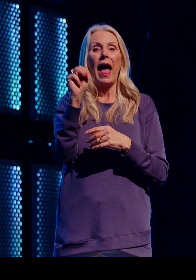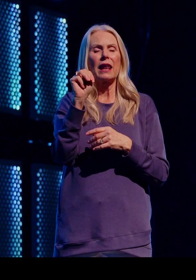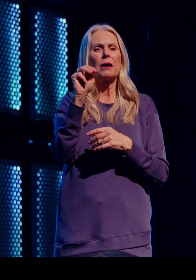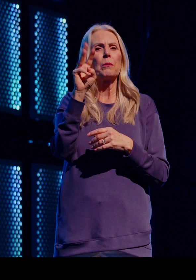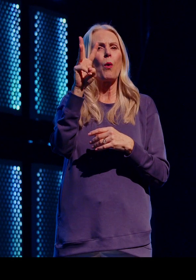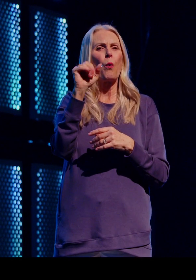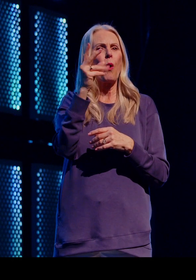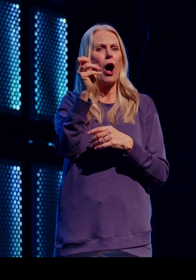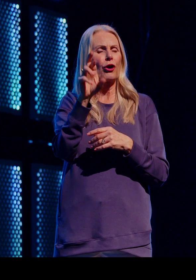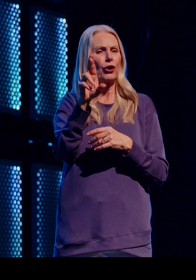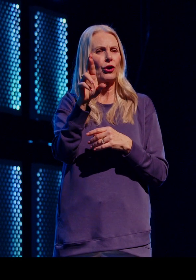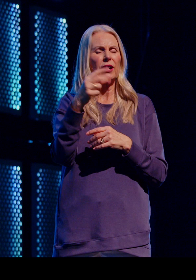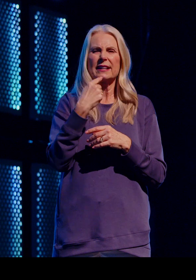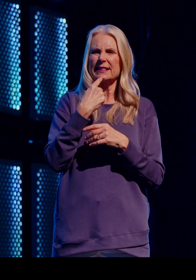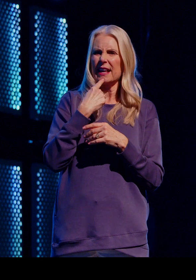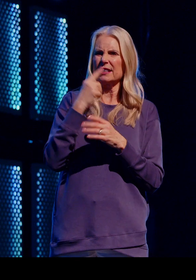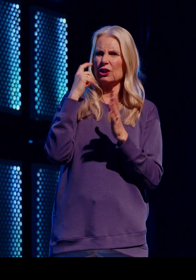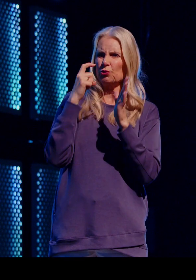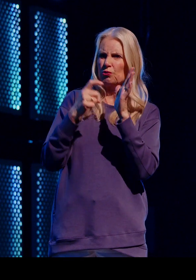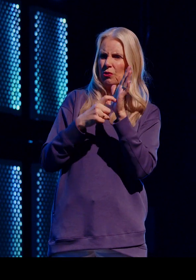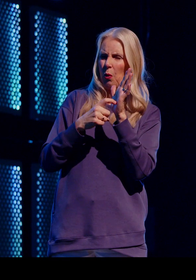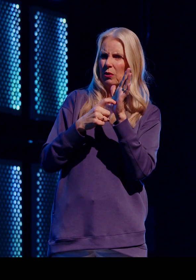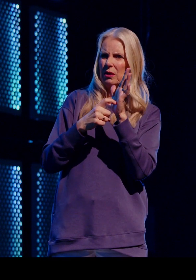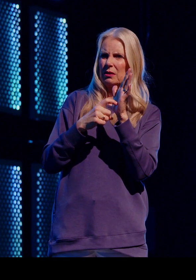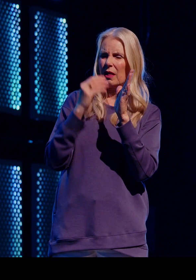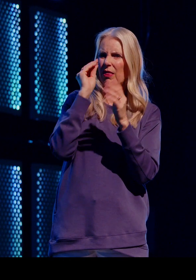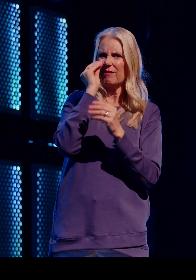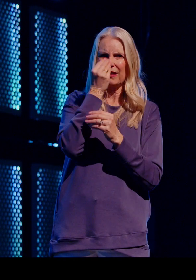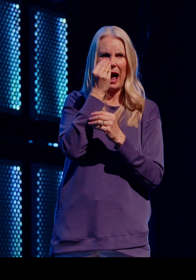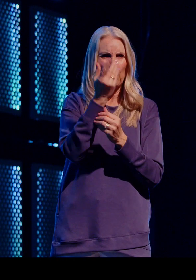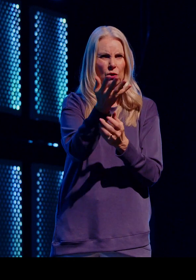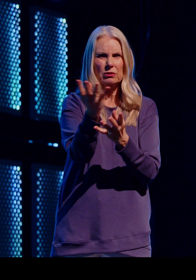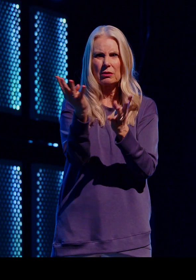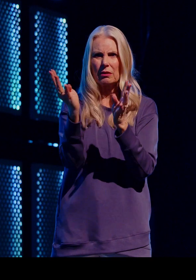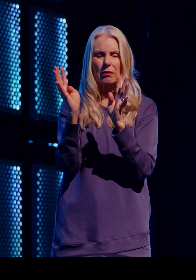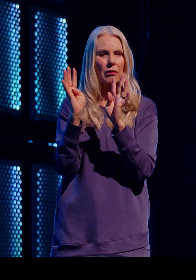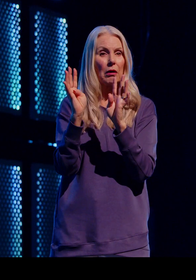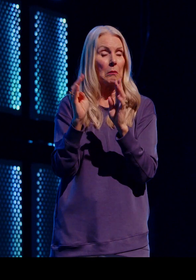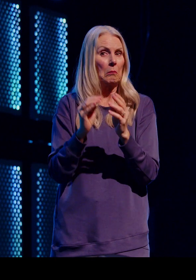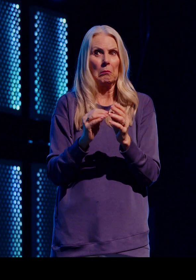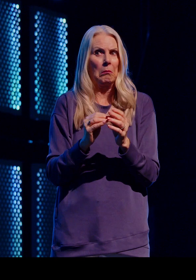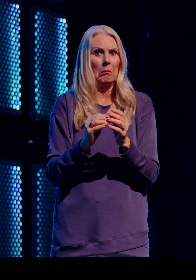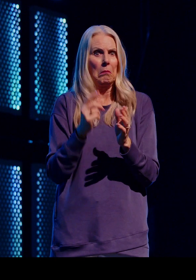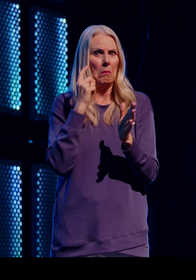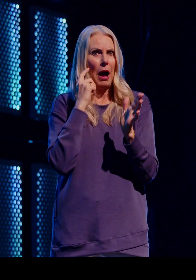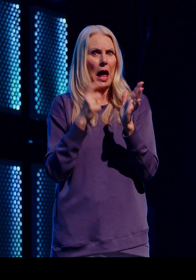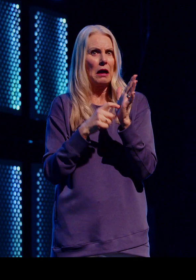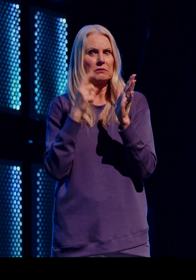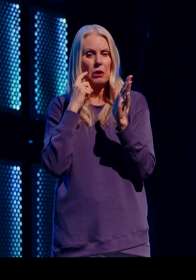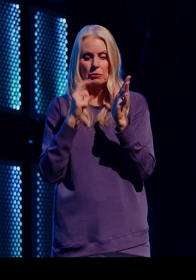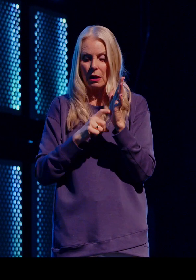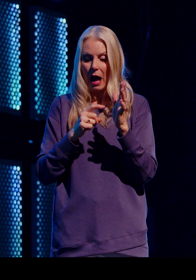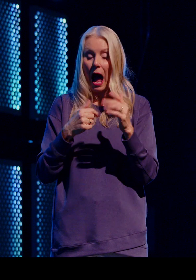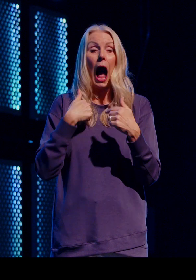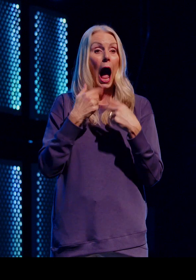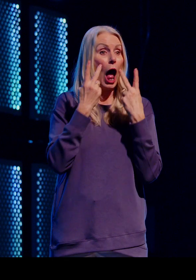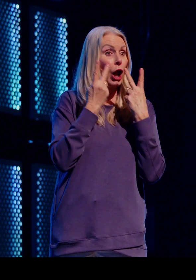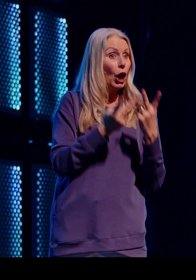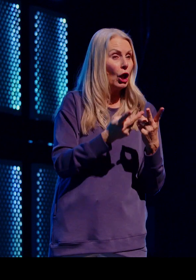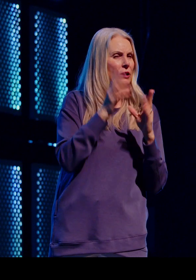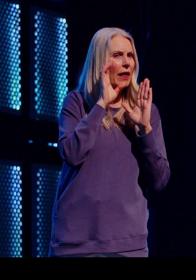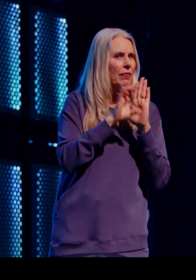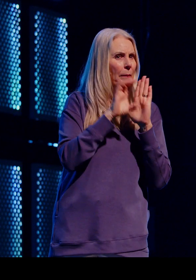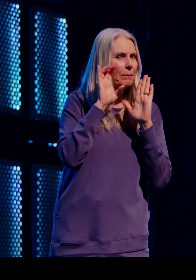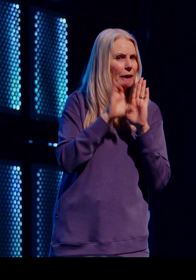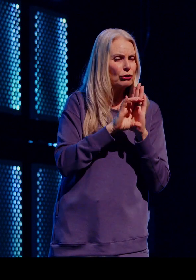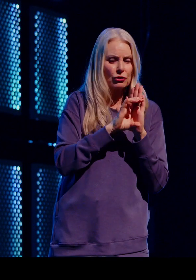noticed before that there were a bunch of flowers on the bush out front. And I hadn't, but I did have pictures. And so I went back through my pictures and I